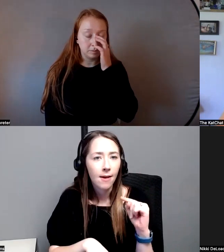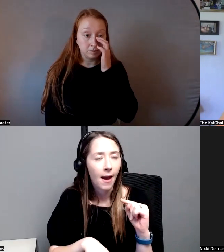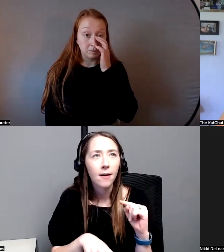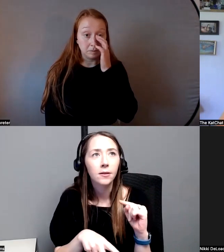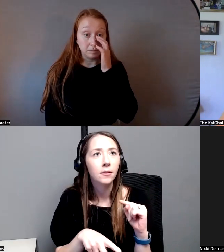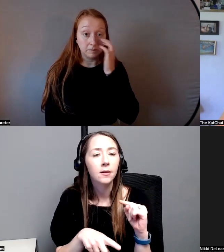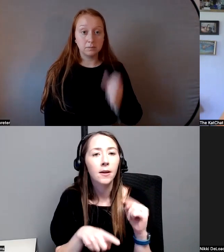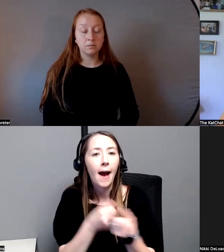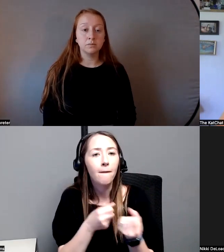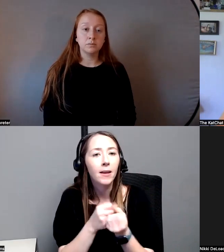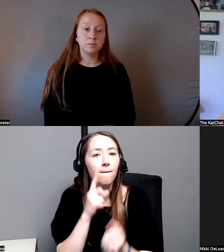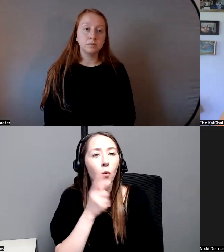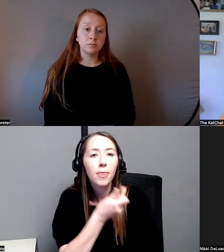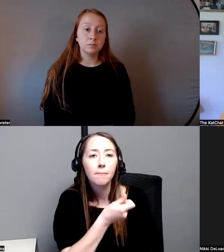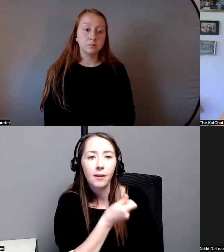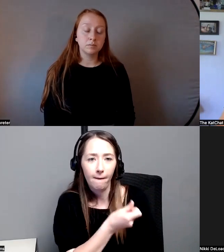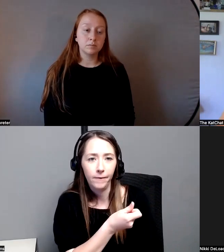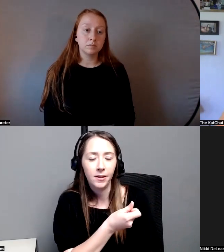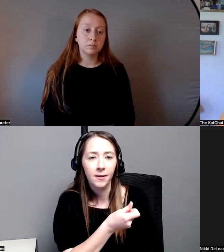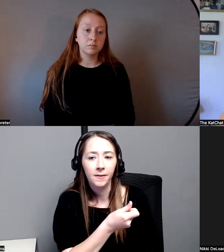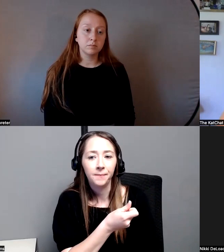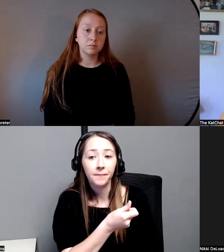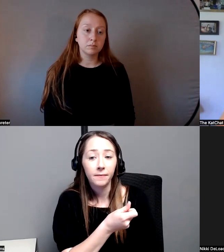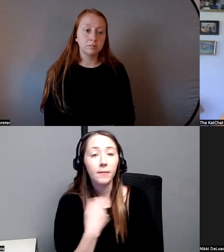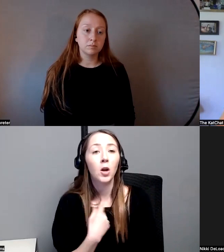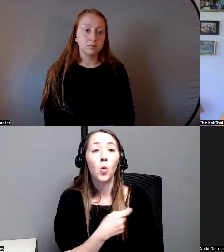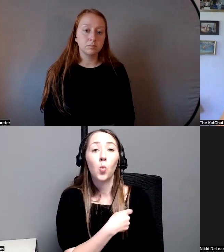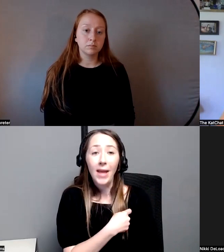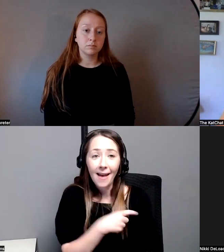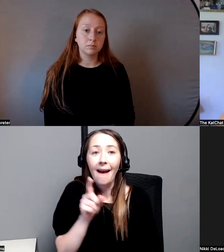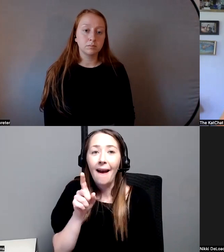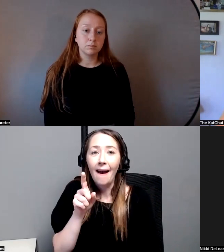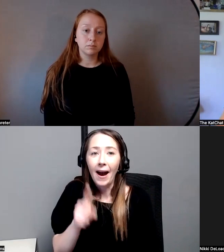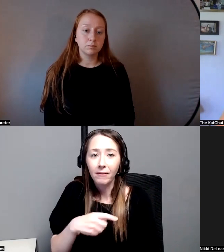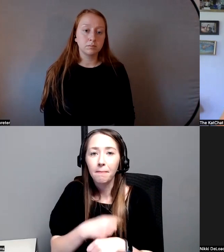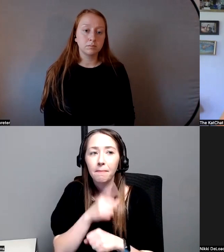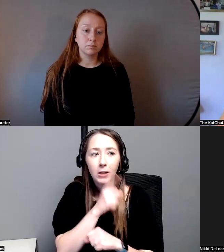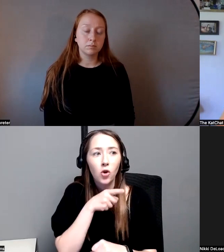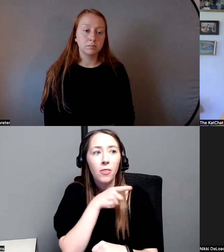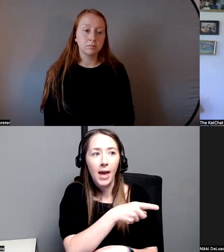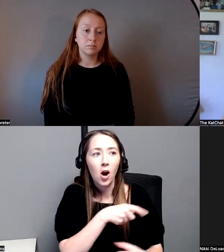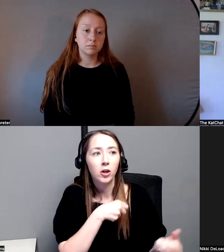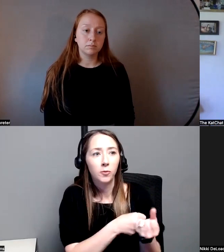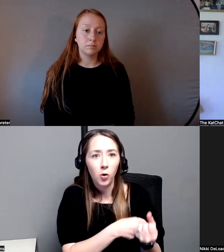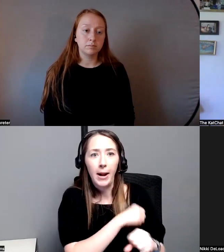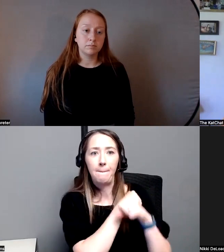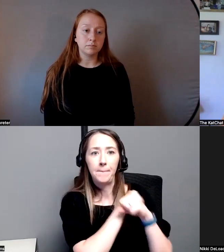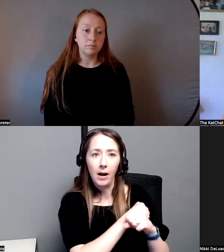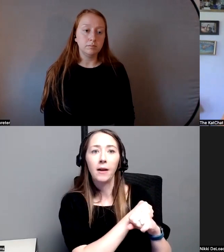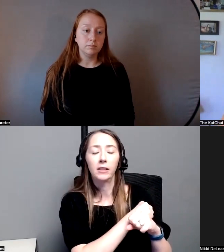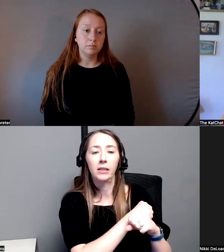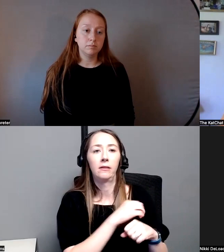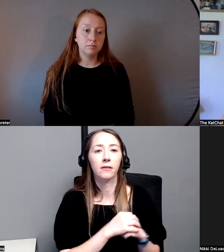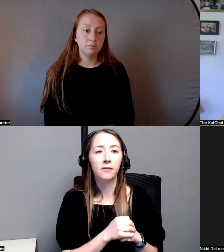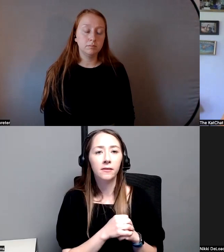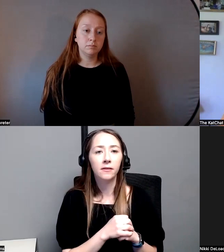to advocate for themselves. And so they have to have a voice, and we are their voice. You know, so